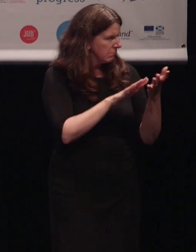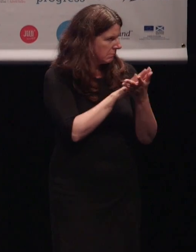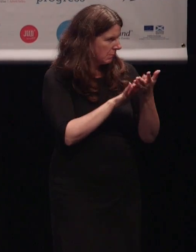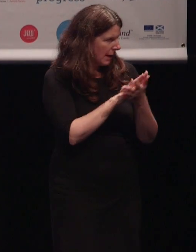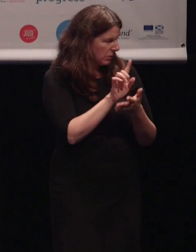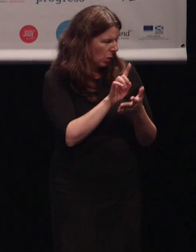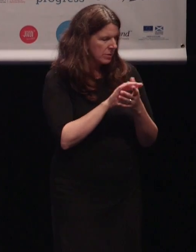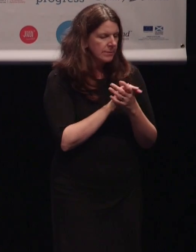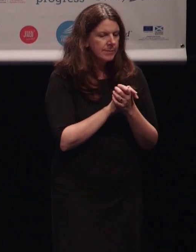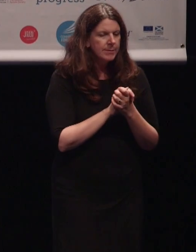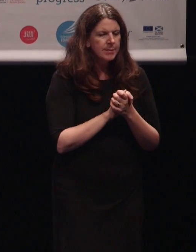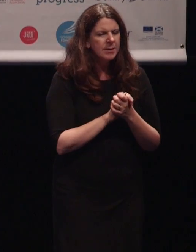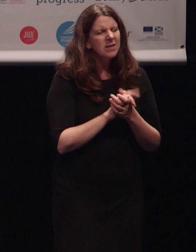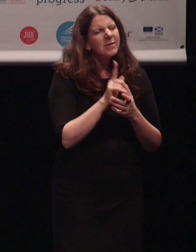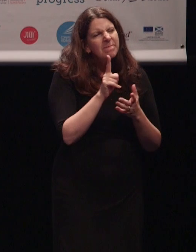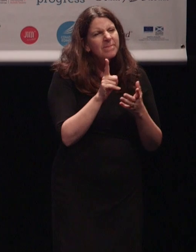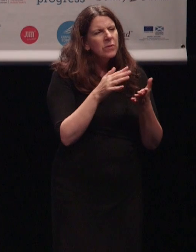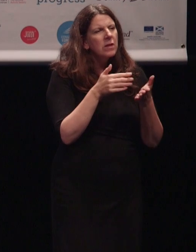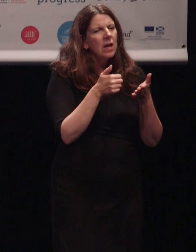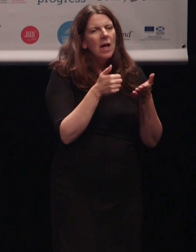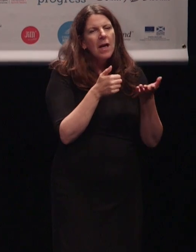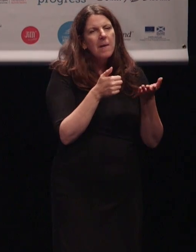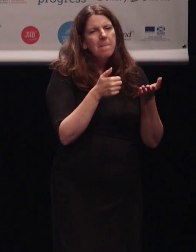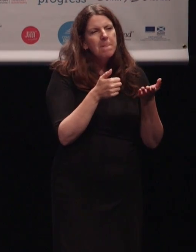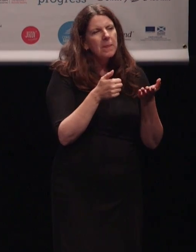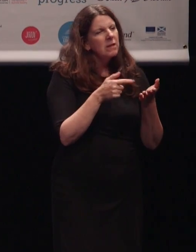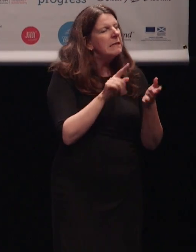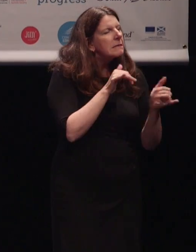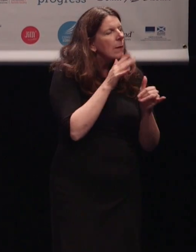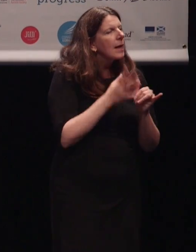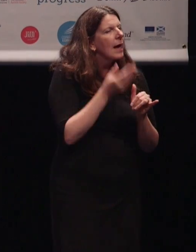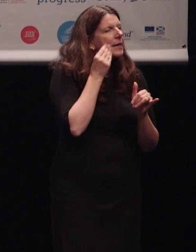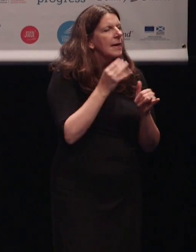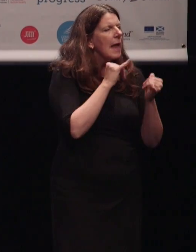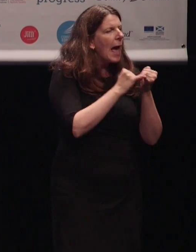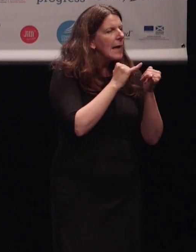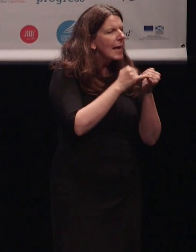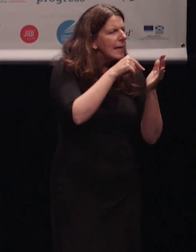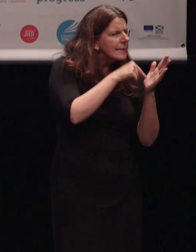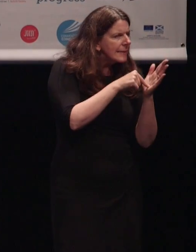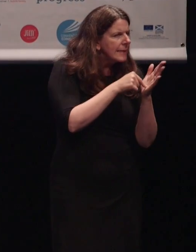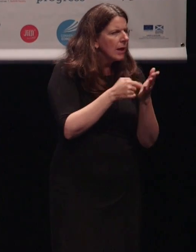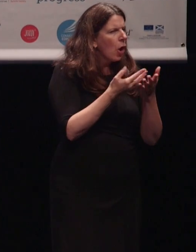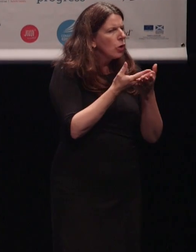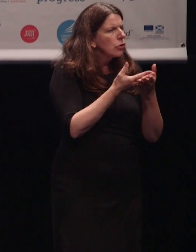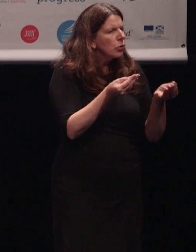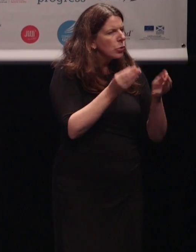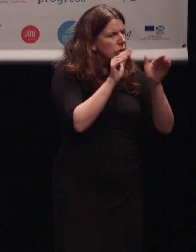solution-focused, it's often under the name of solution-focused therapy, SFT, but it's just